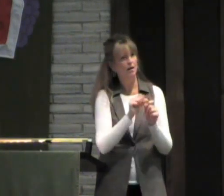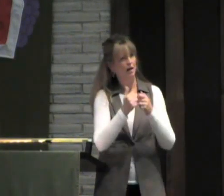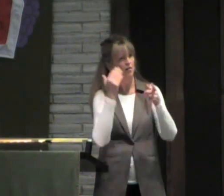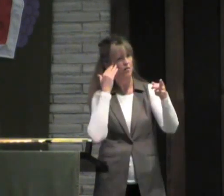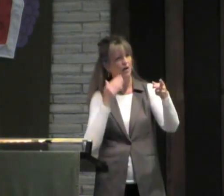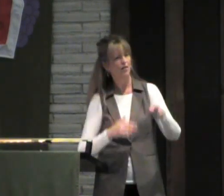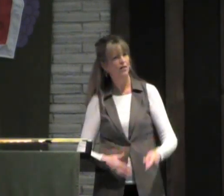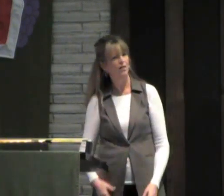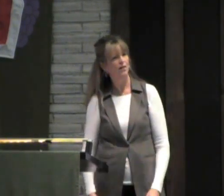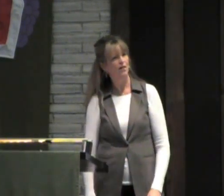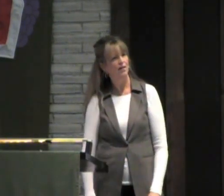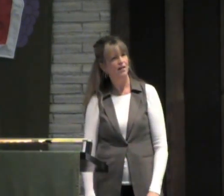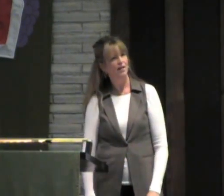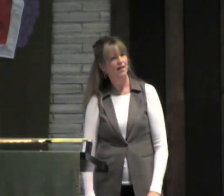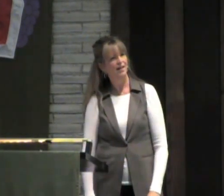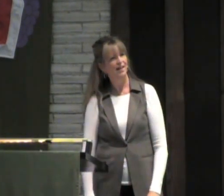90. Wow, right. How did you know?